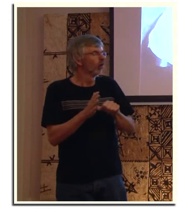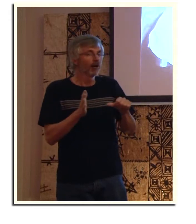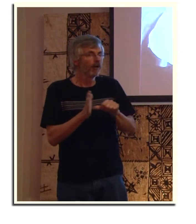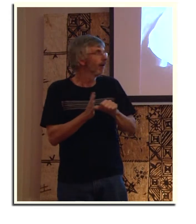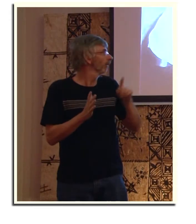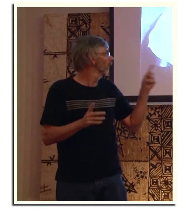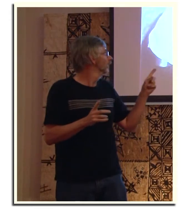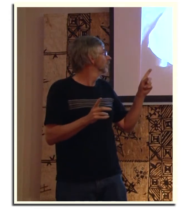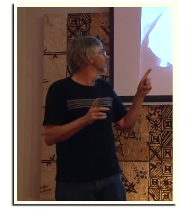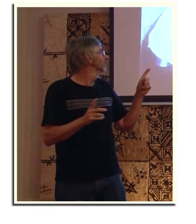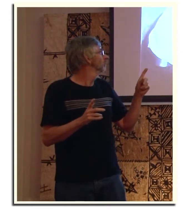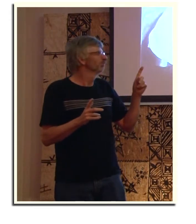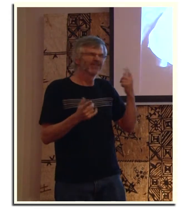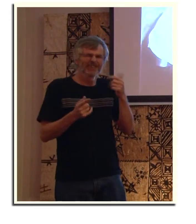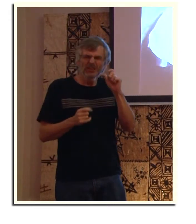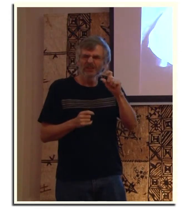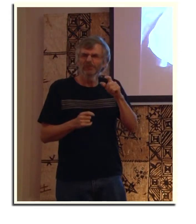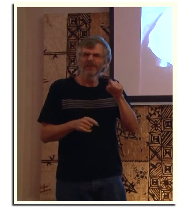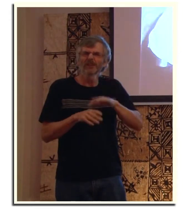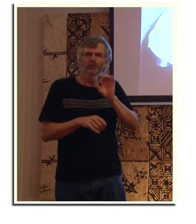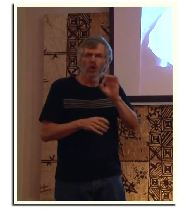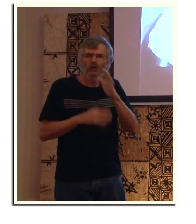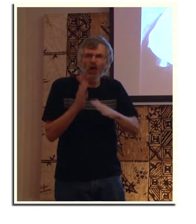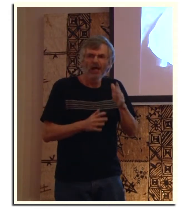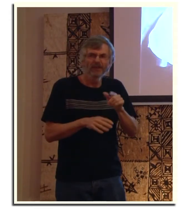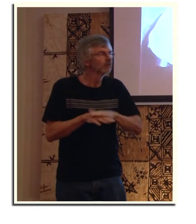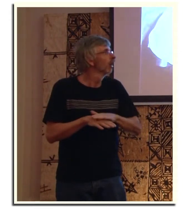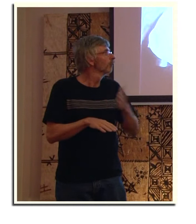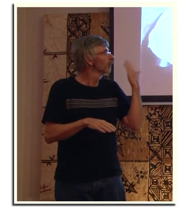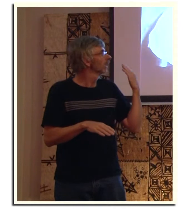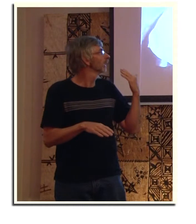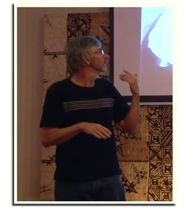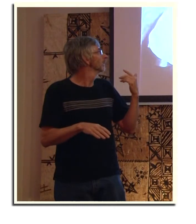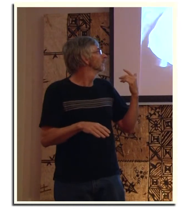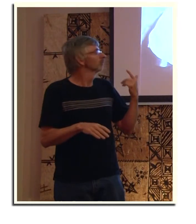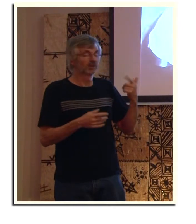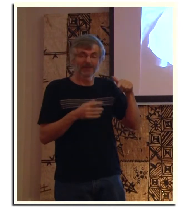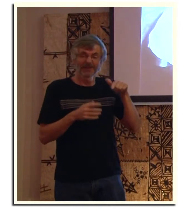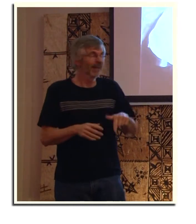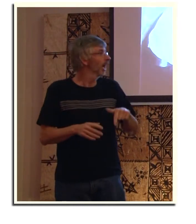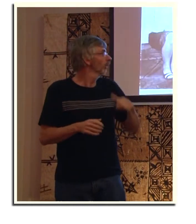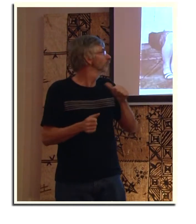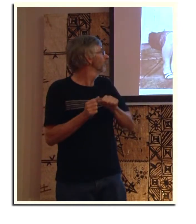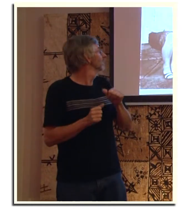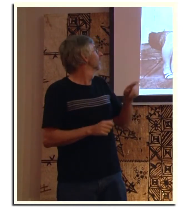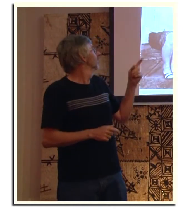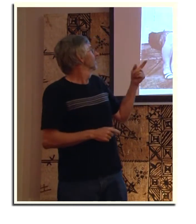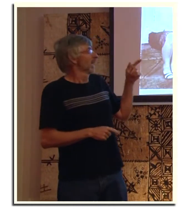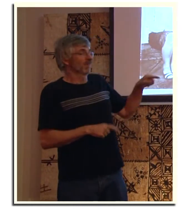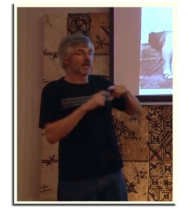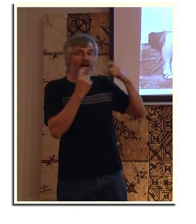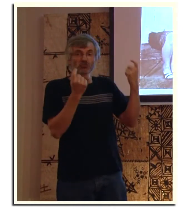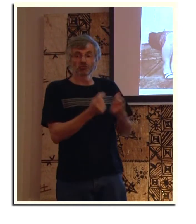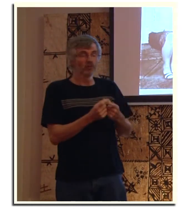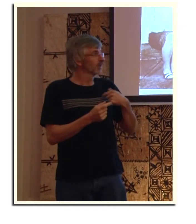sometimes. It was hard. Some students were able to hear and could do well, but others weren't so good at it.